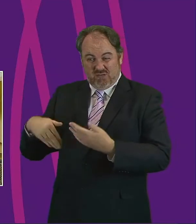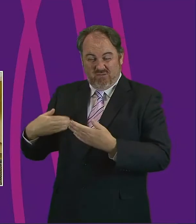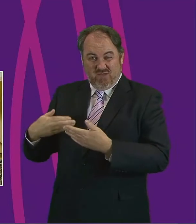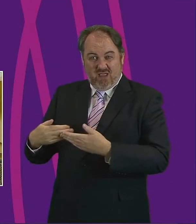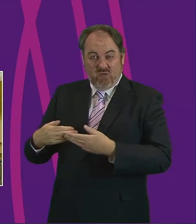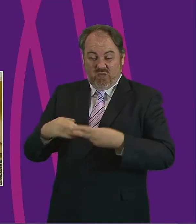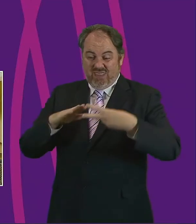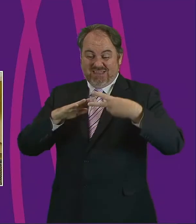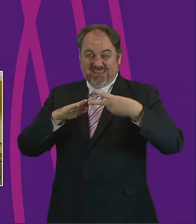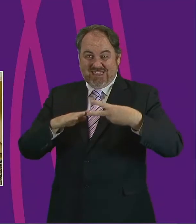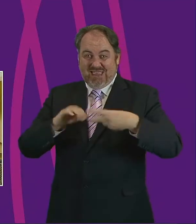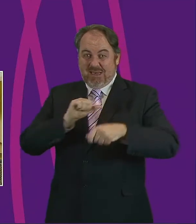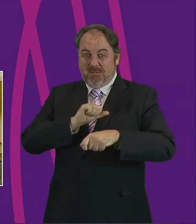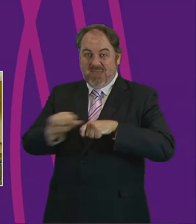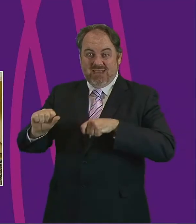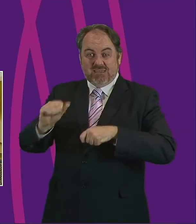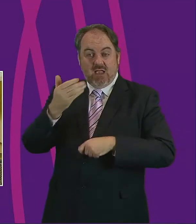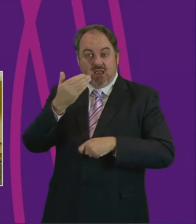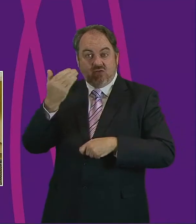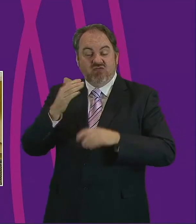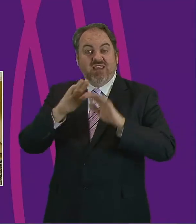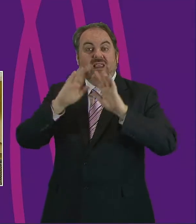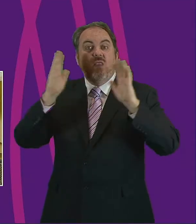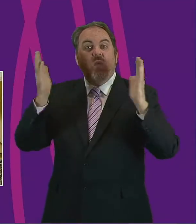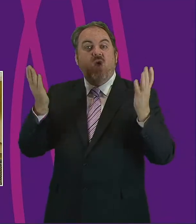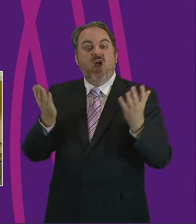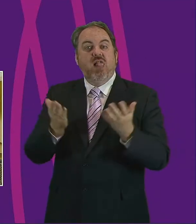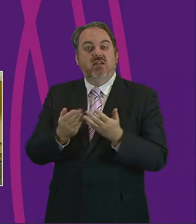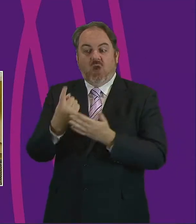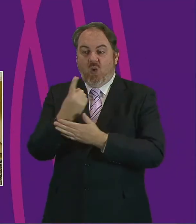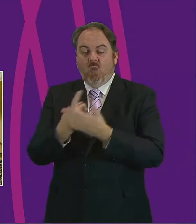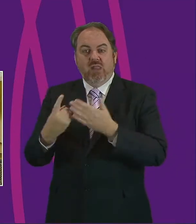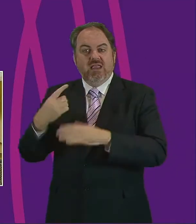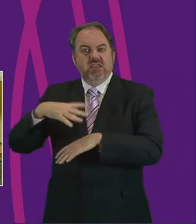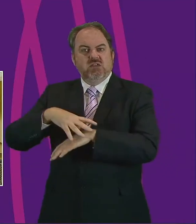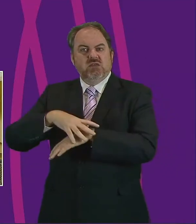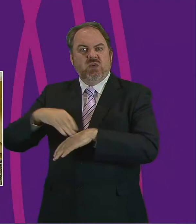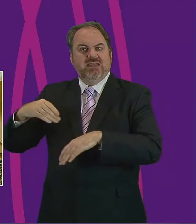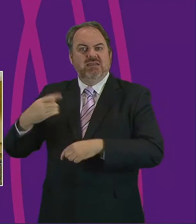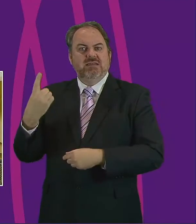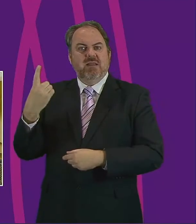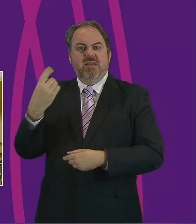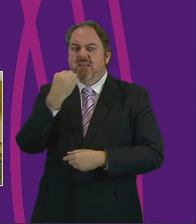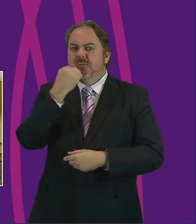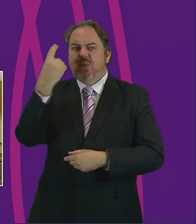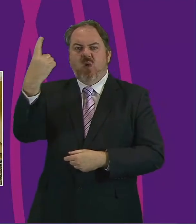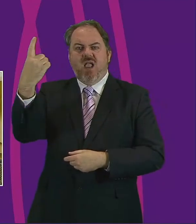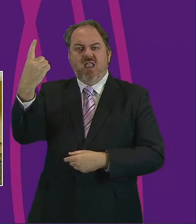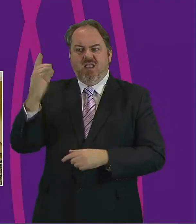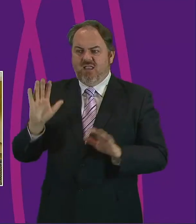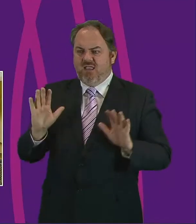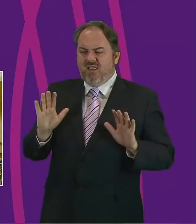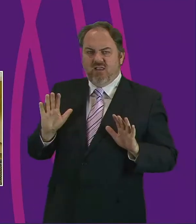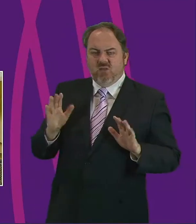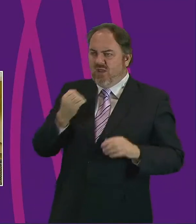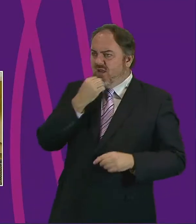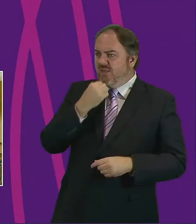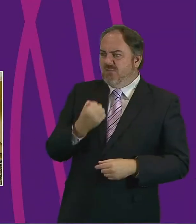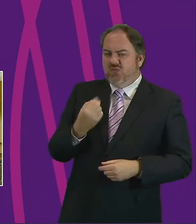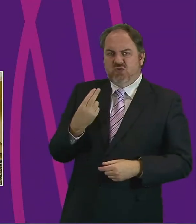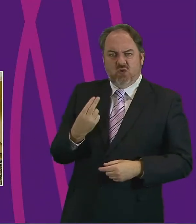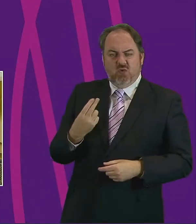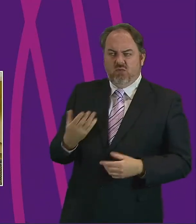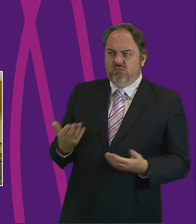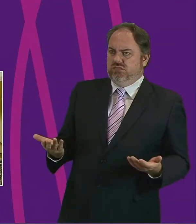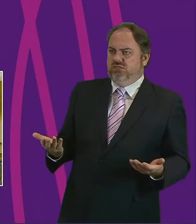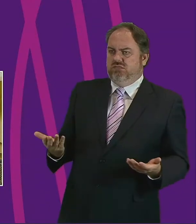second best country in the world, second only to Sweden. Now, what that says to me is actually what we have been doing